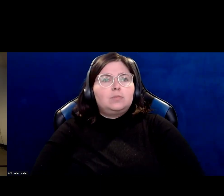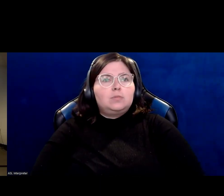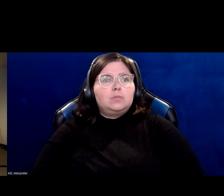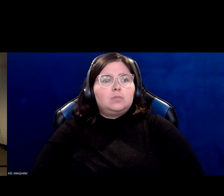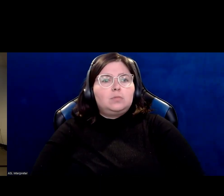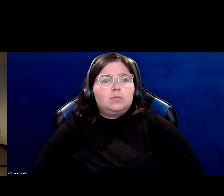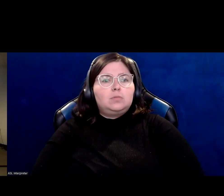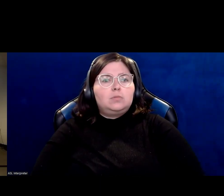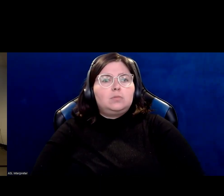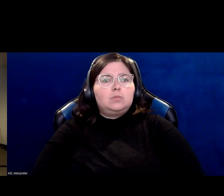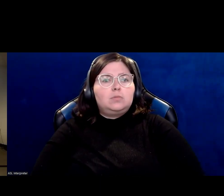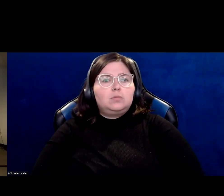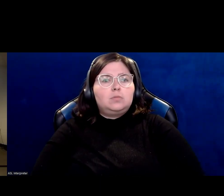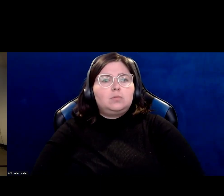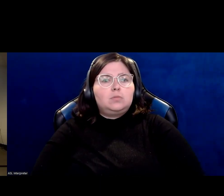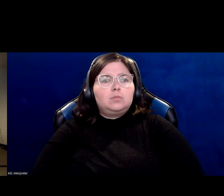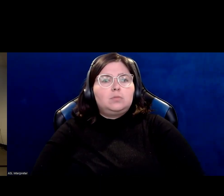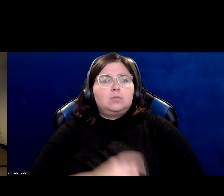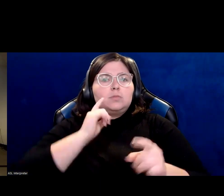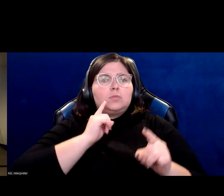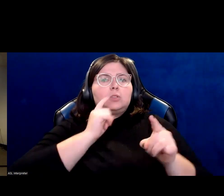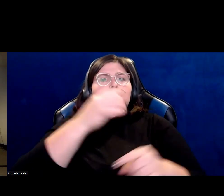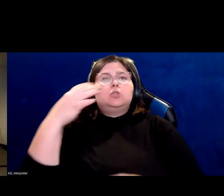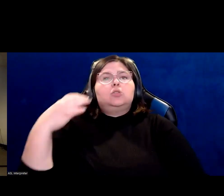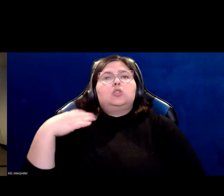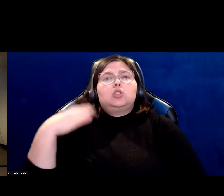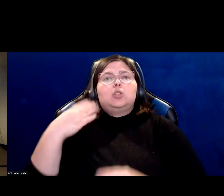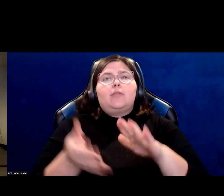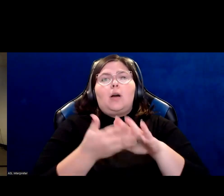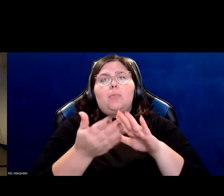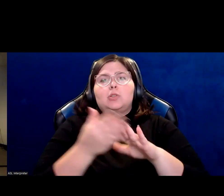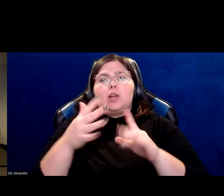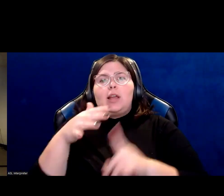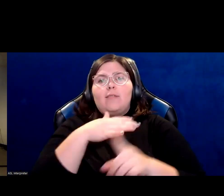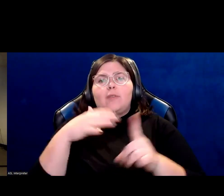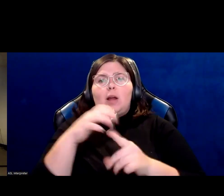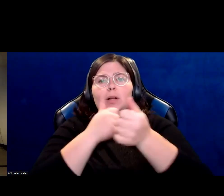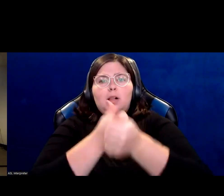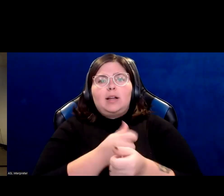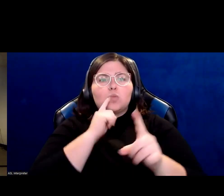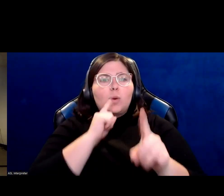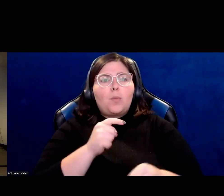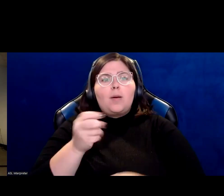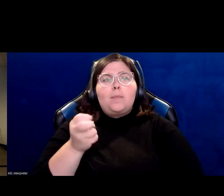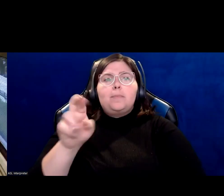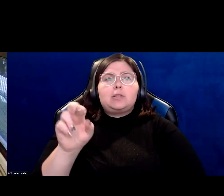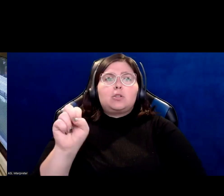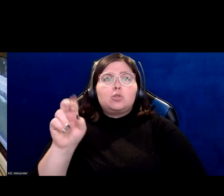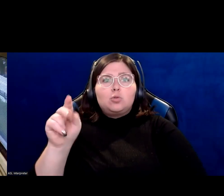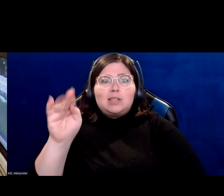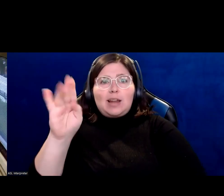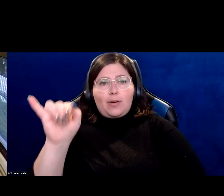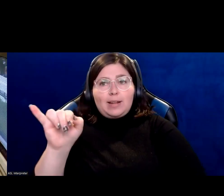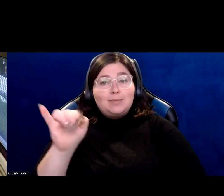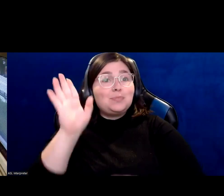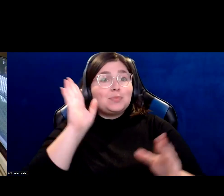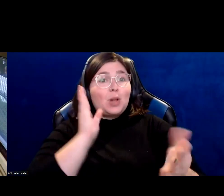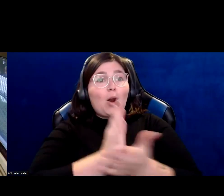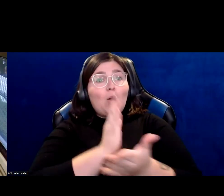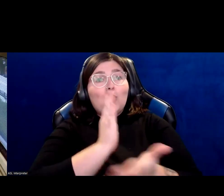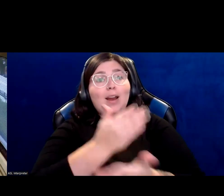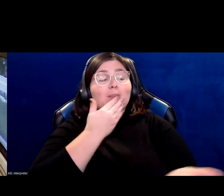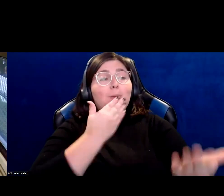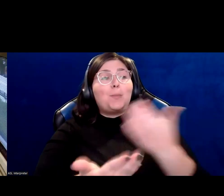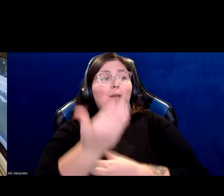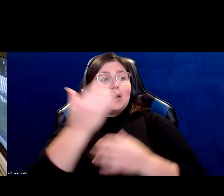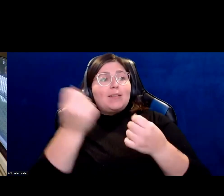the Chief Operations and Environmental Compliance Officer report, Mr. Sederi. All right, good morning,